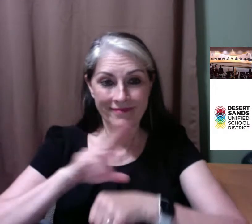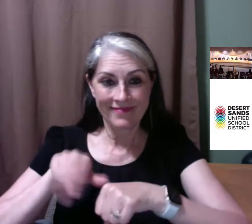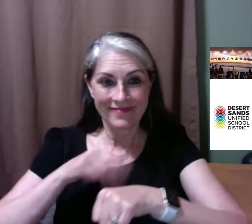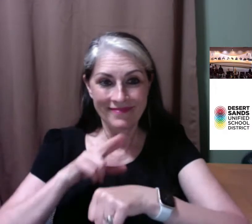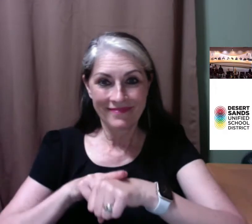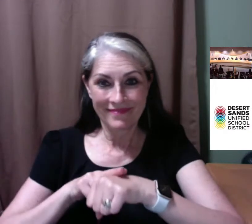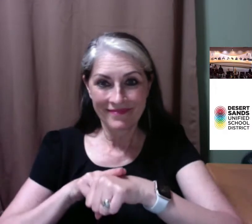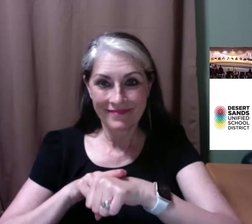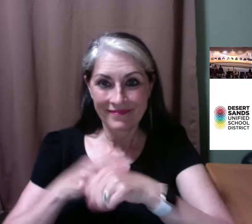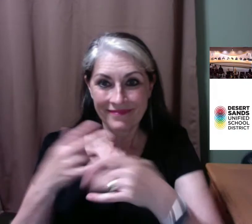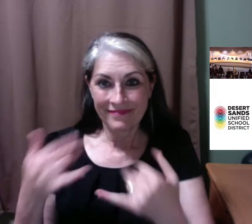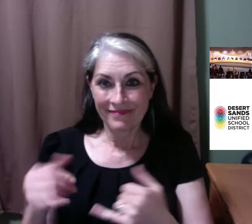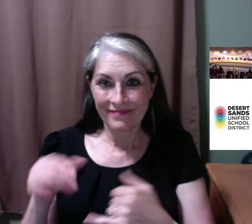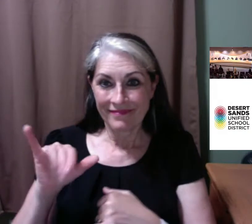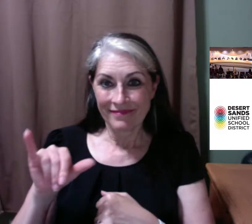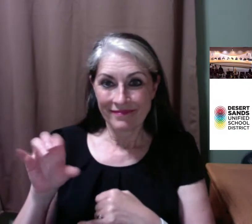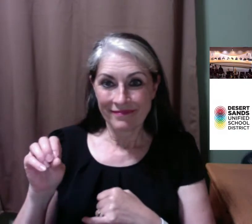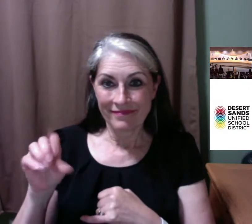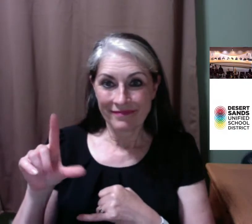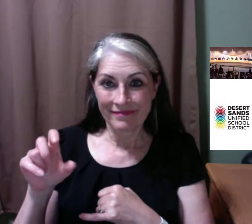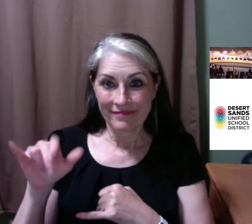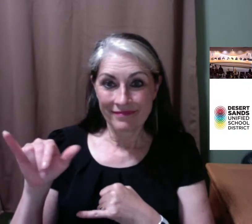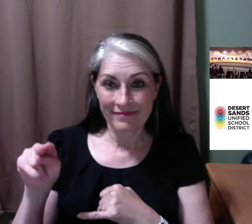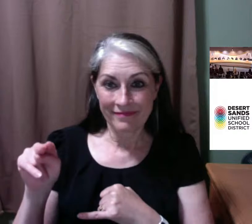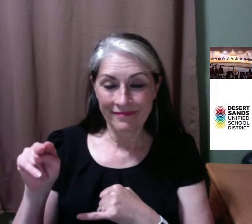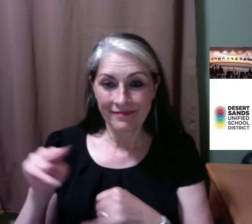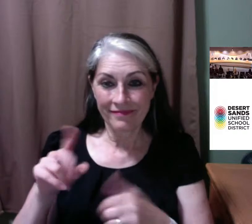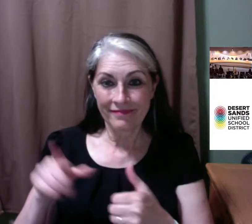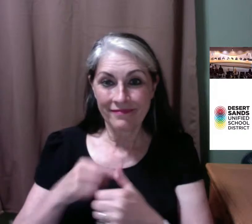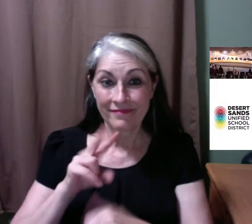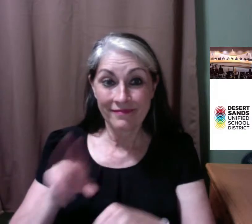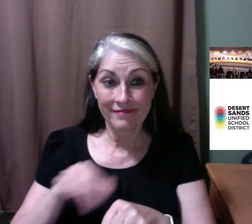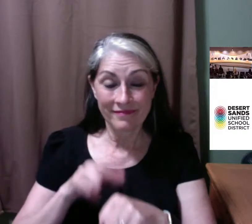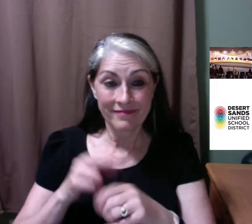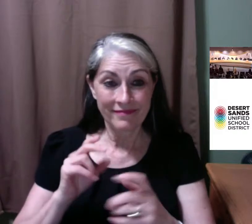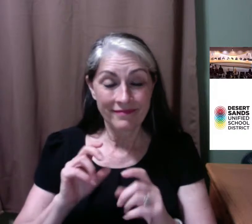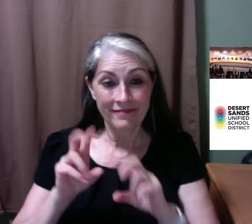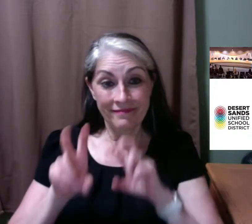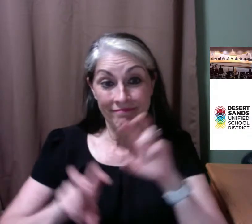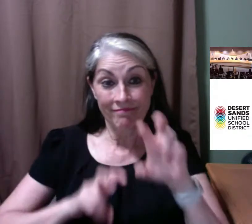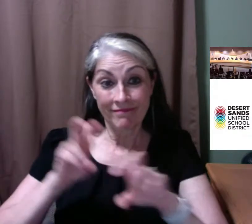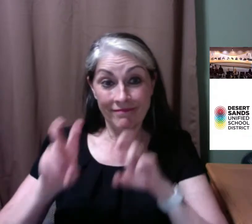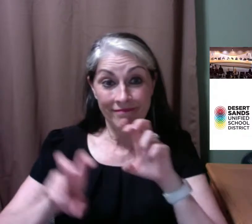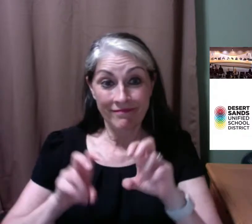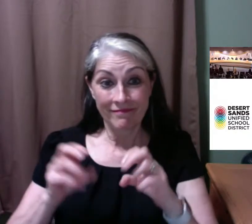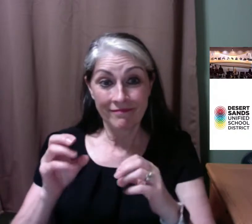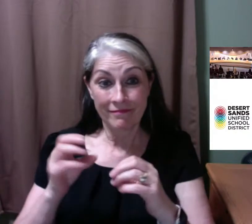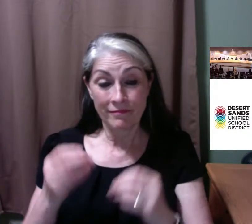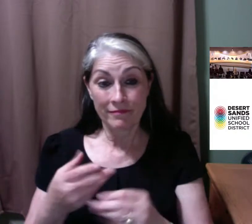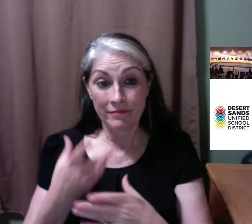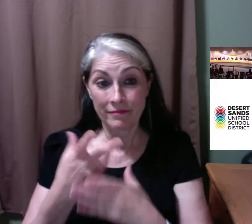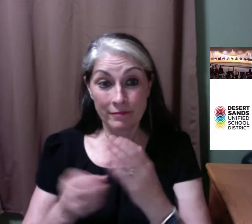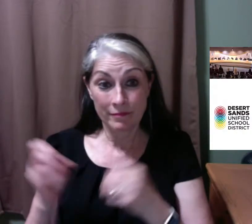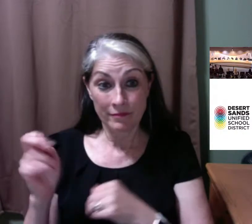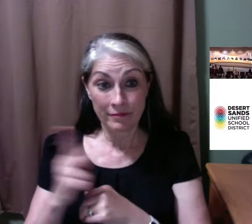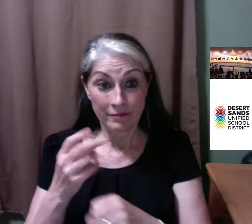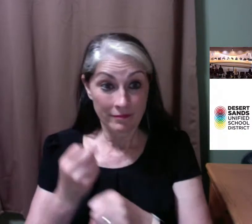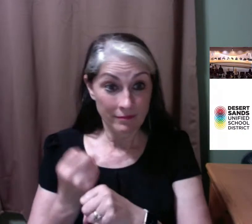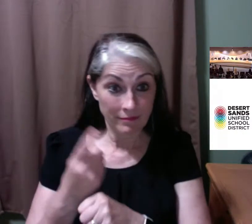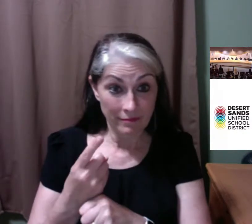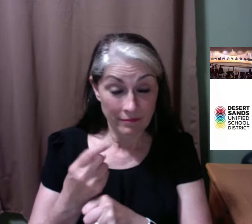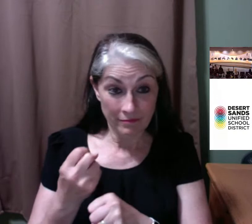and Isabel's first national tournament, and both will be back at Shadow next year. Are either of those ladies